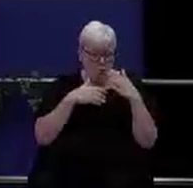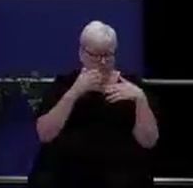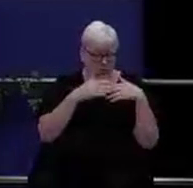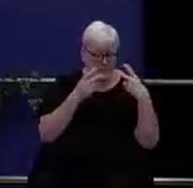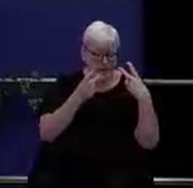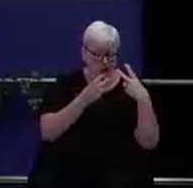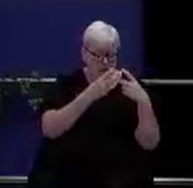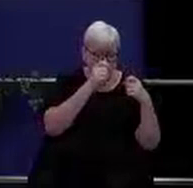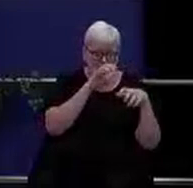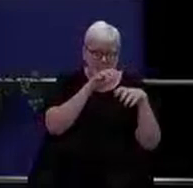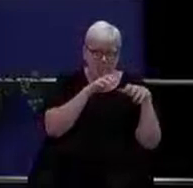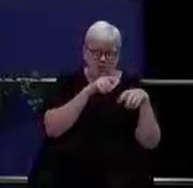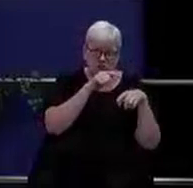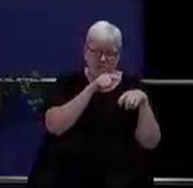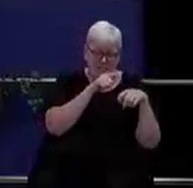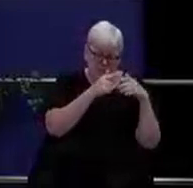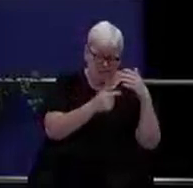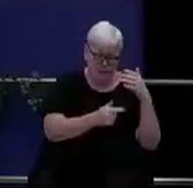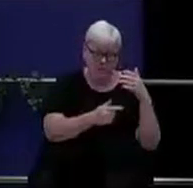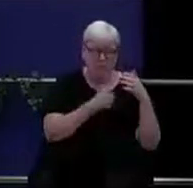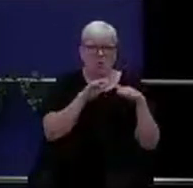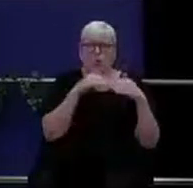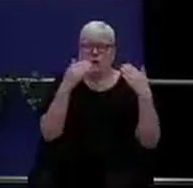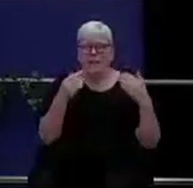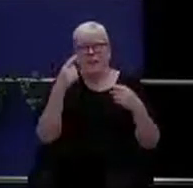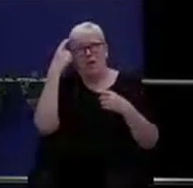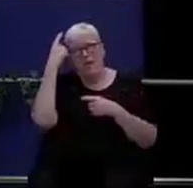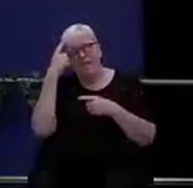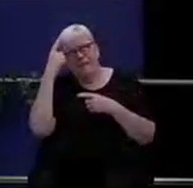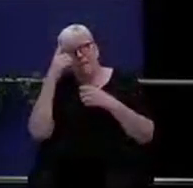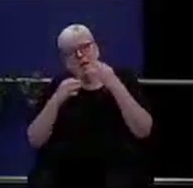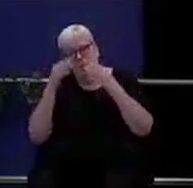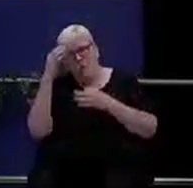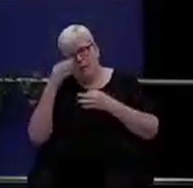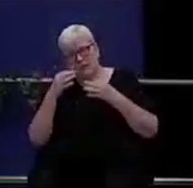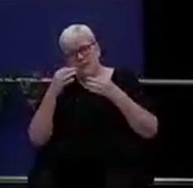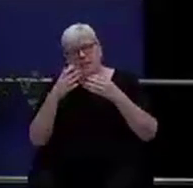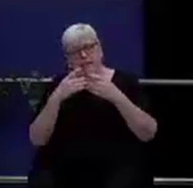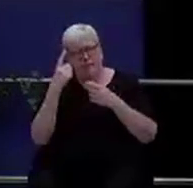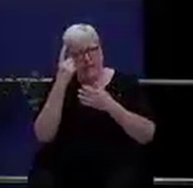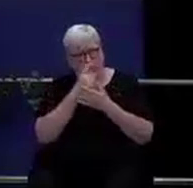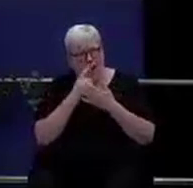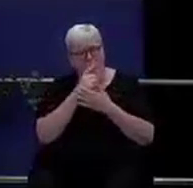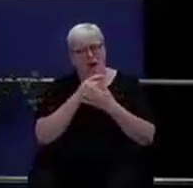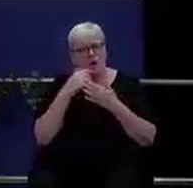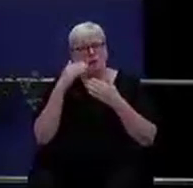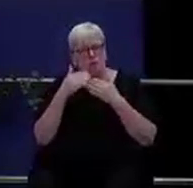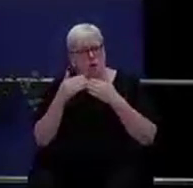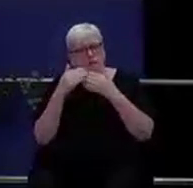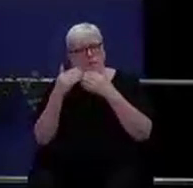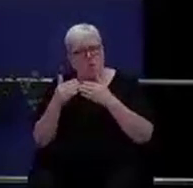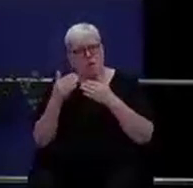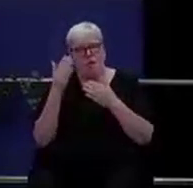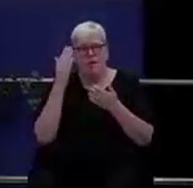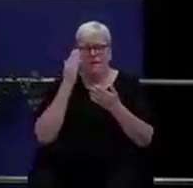species without thinking about the politics of it. And that's something that I think about more and more. The fact that there